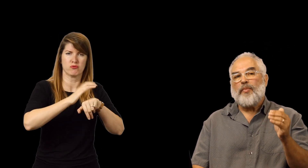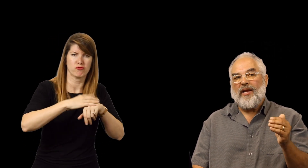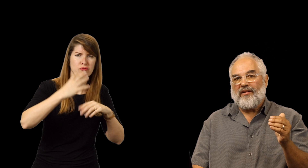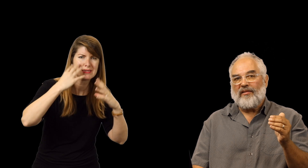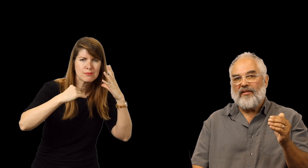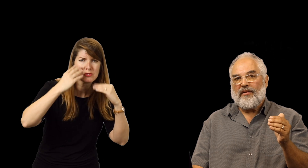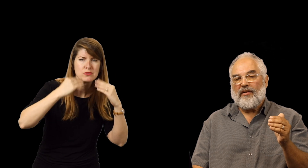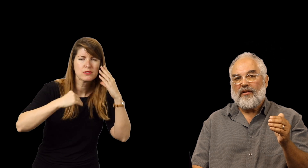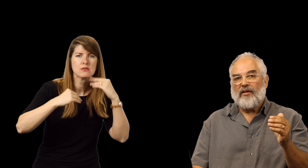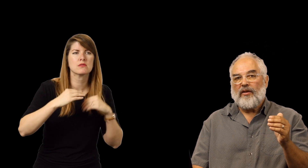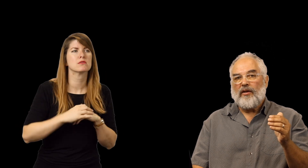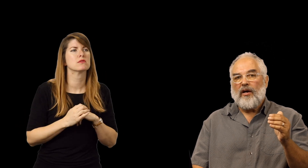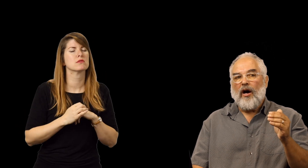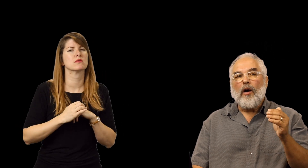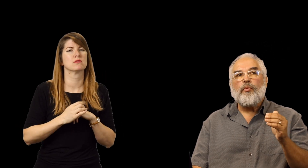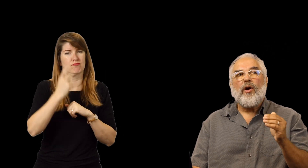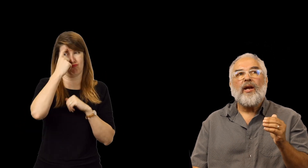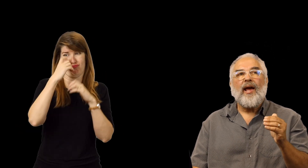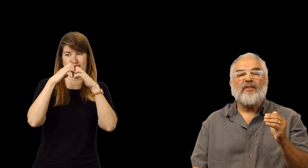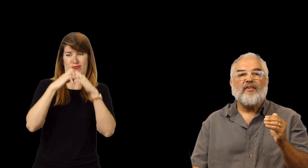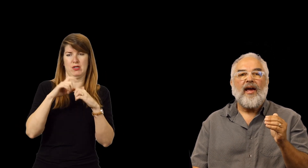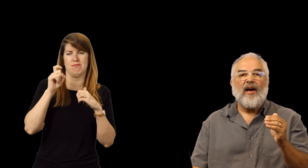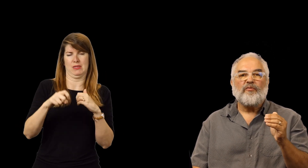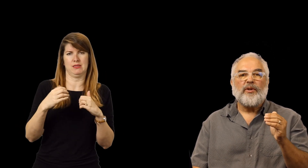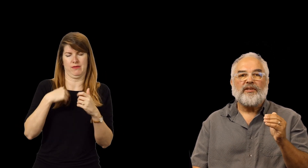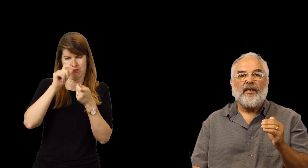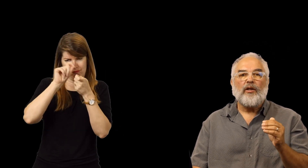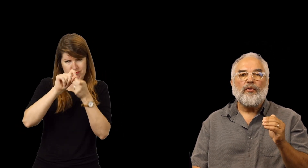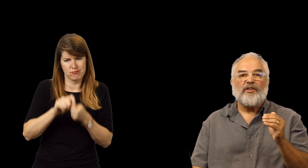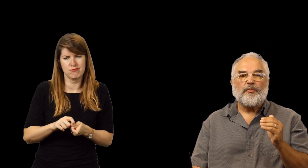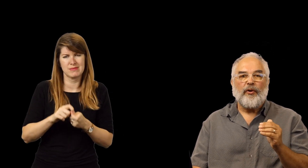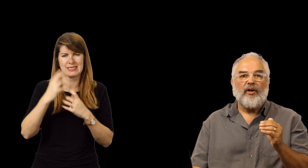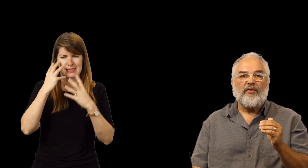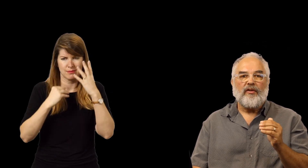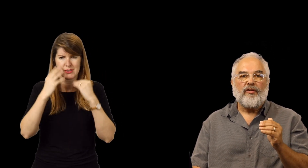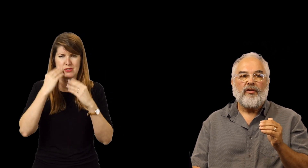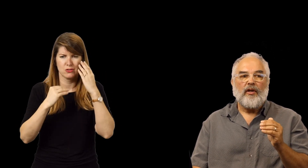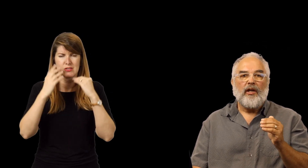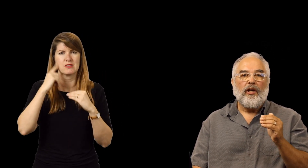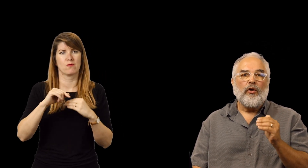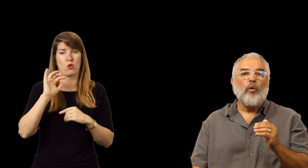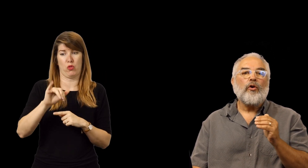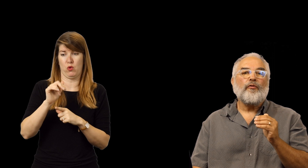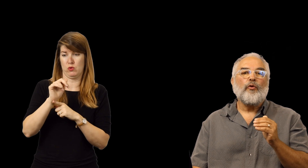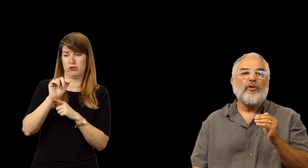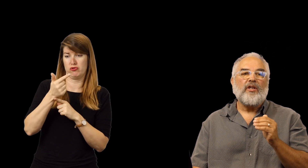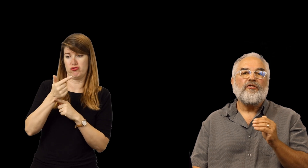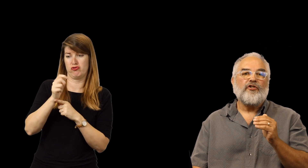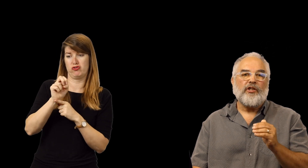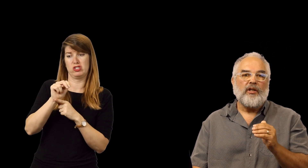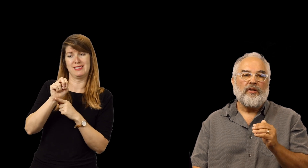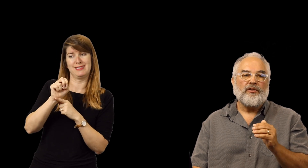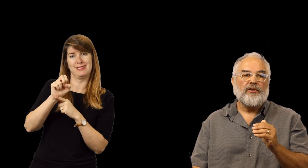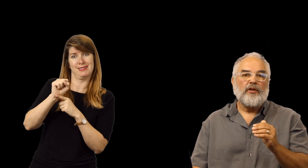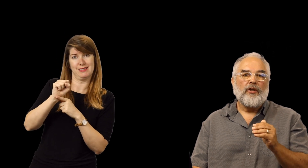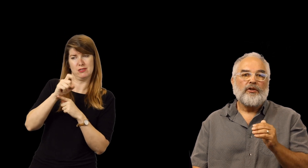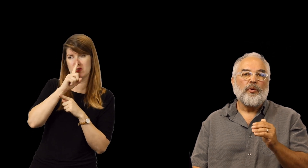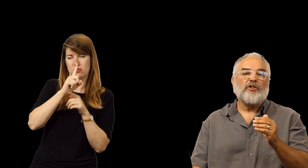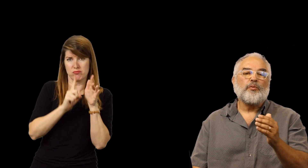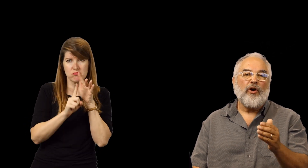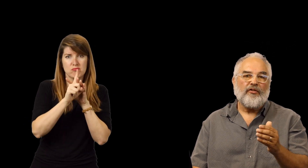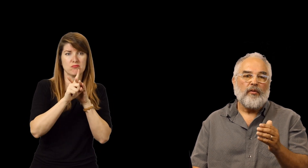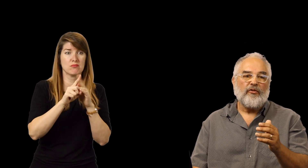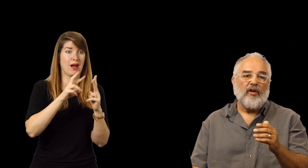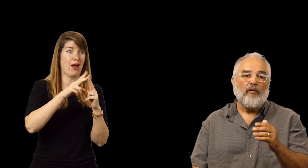experience dependent. Our brain has to have particular experiences in order for these genes